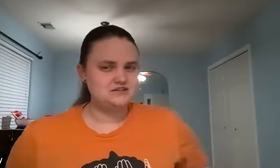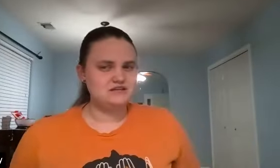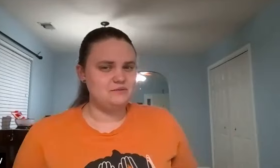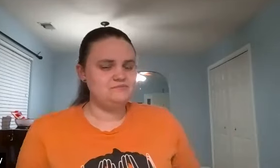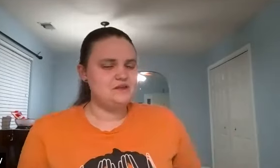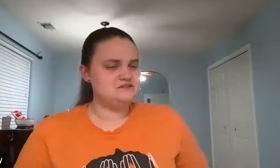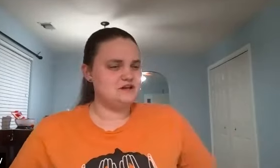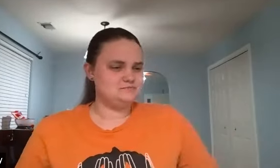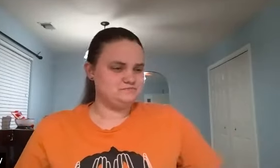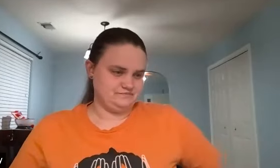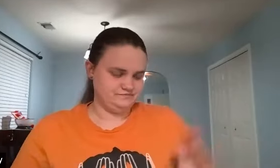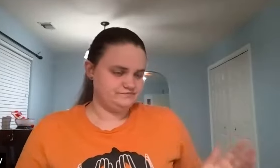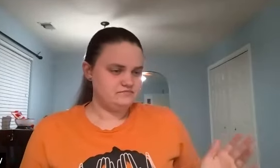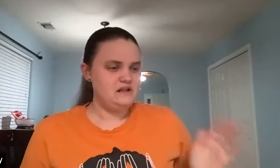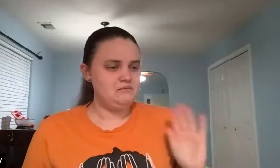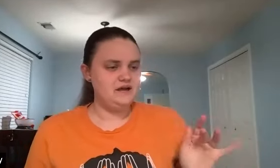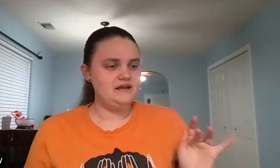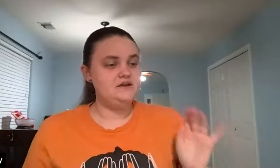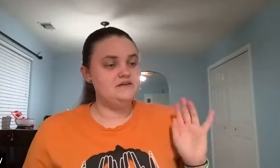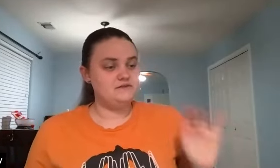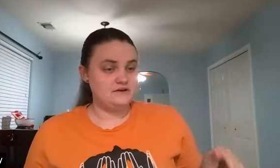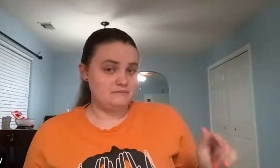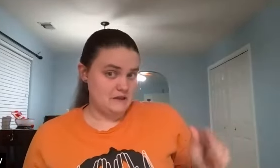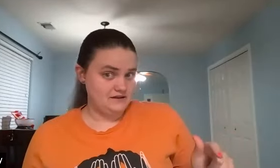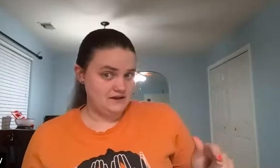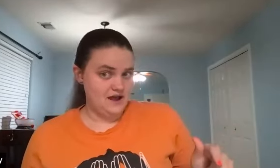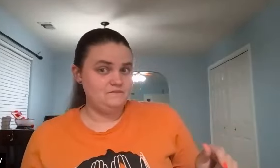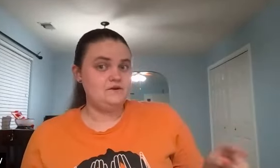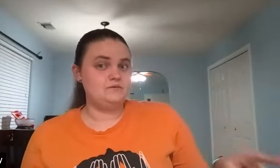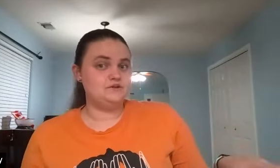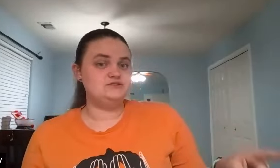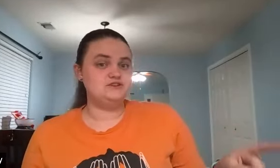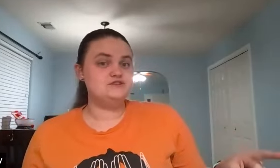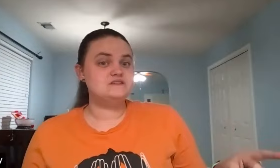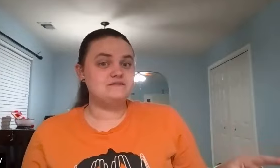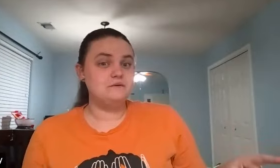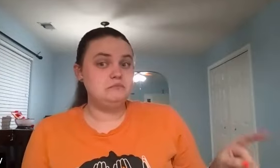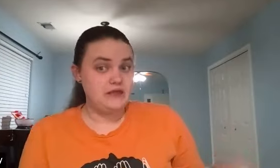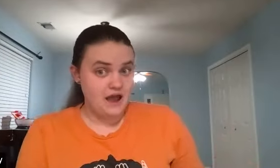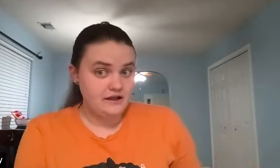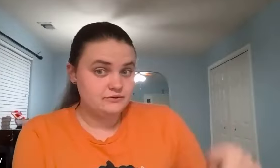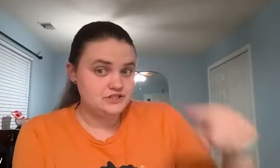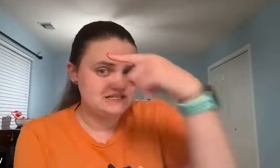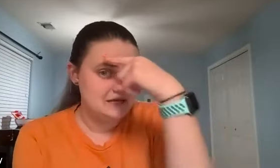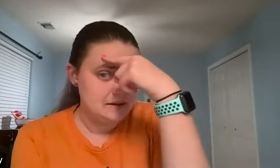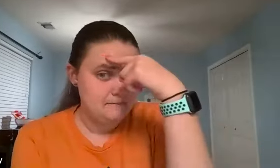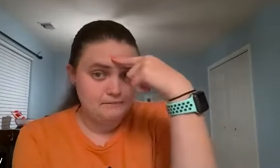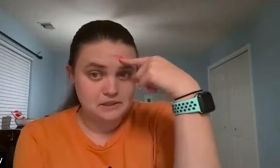those up. So, but for black cat, what you do is you're going to do the sign for black, which is